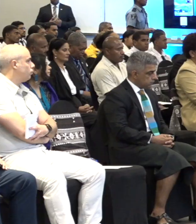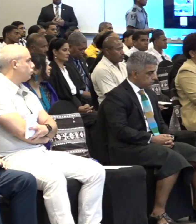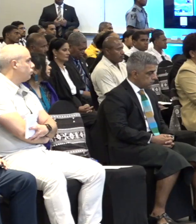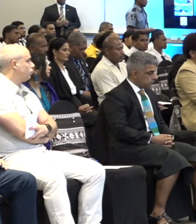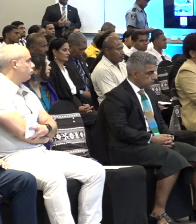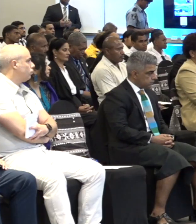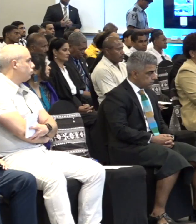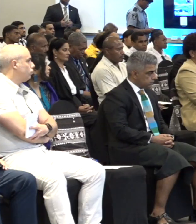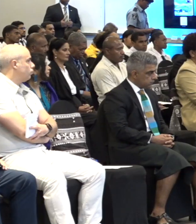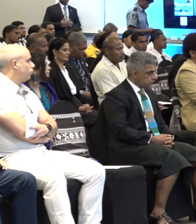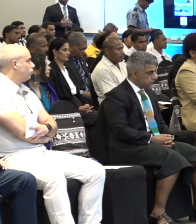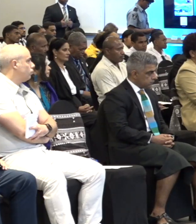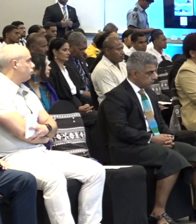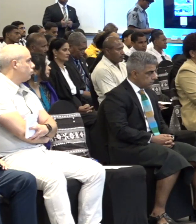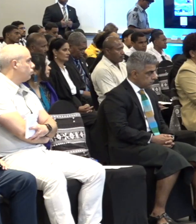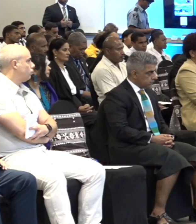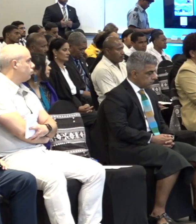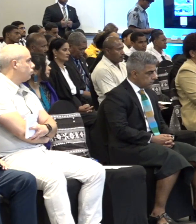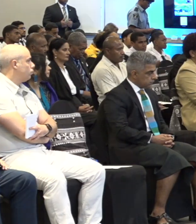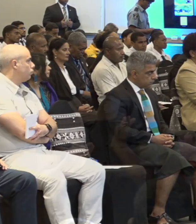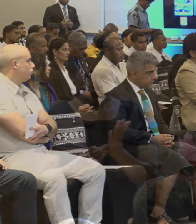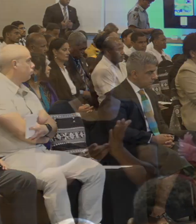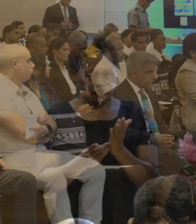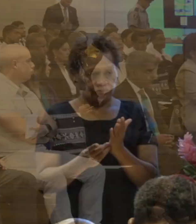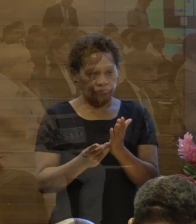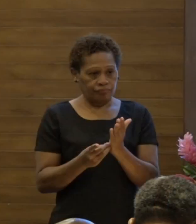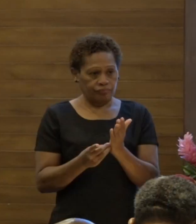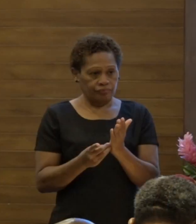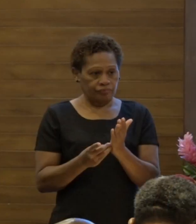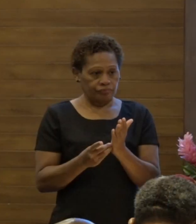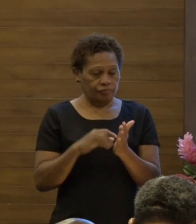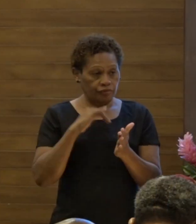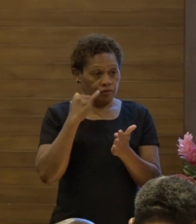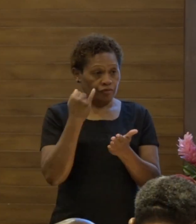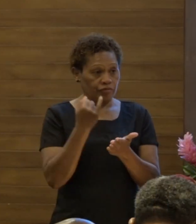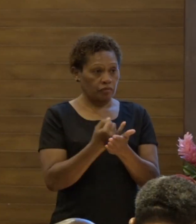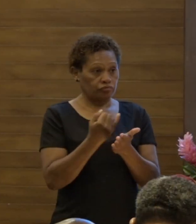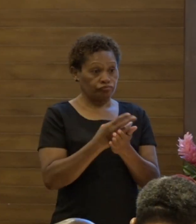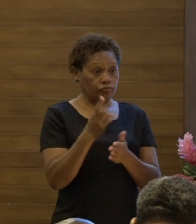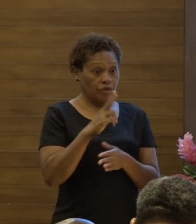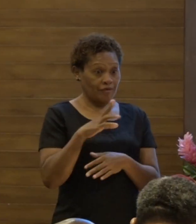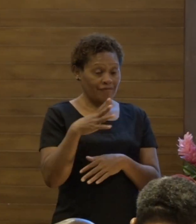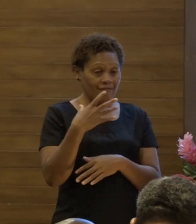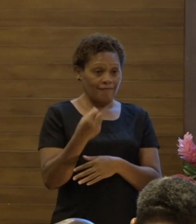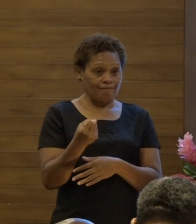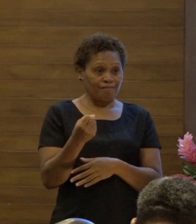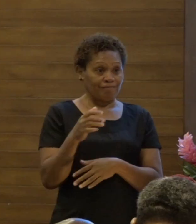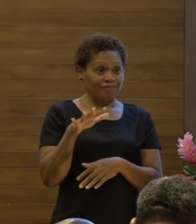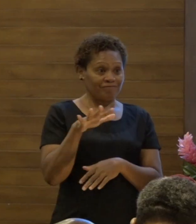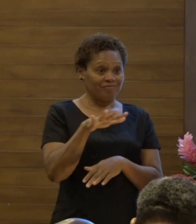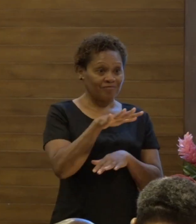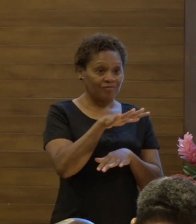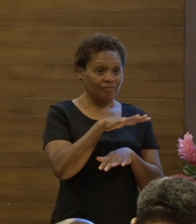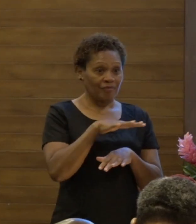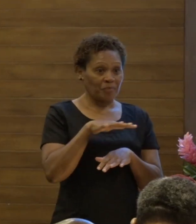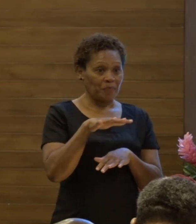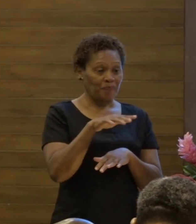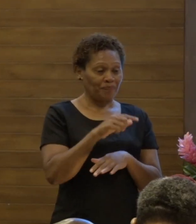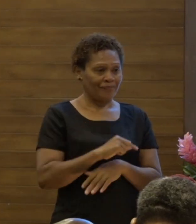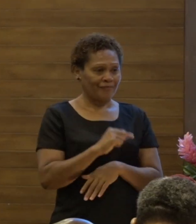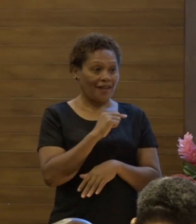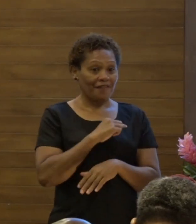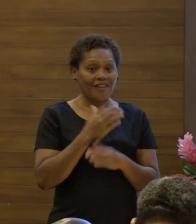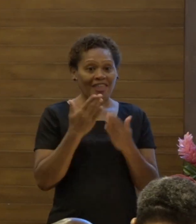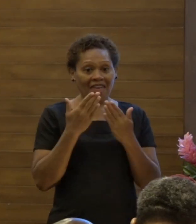global digital integrity. To our faith leaders, and thank you Talatala